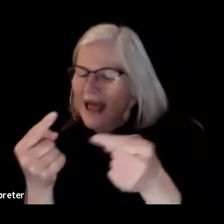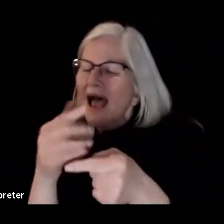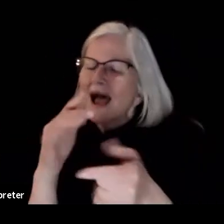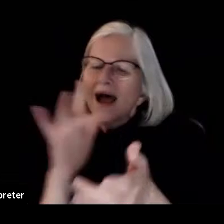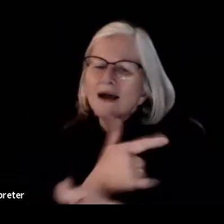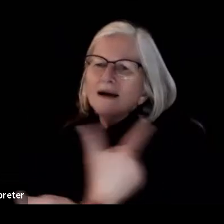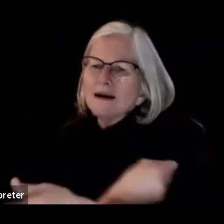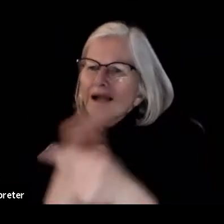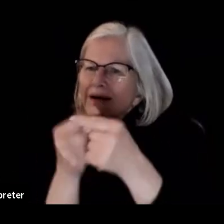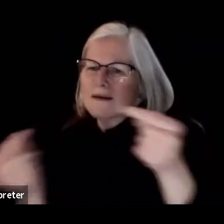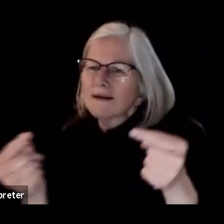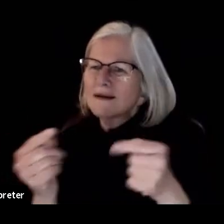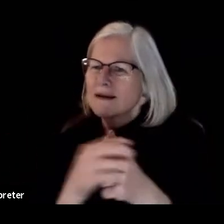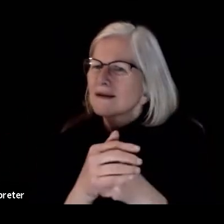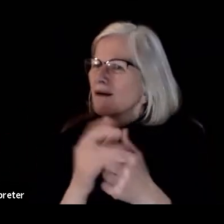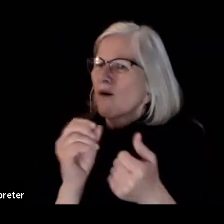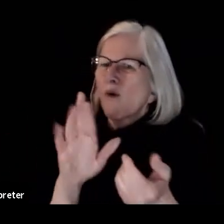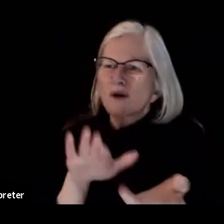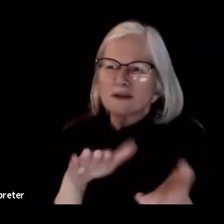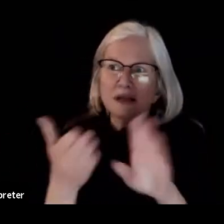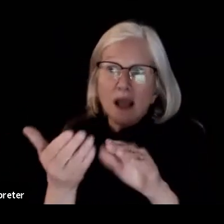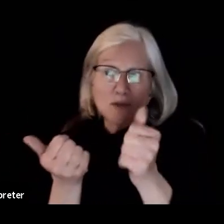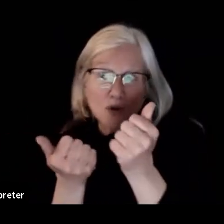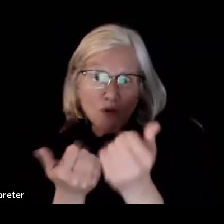completely harmless? I guess that's what people's biggest concern is.